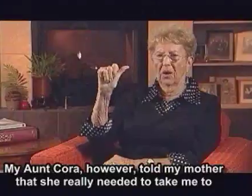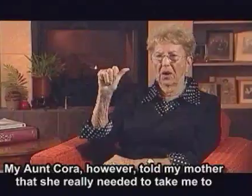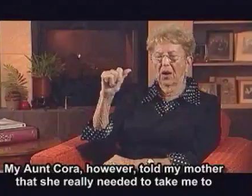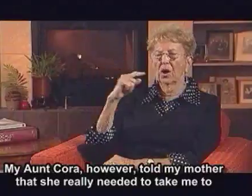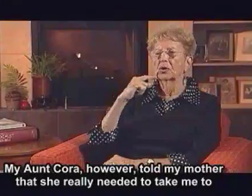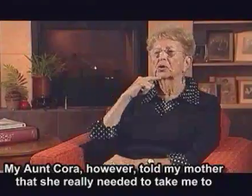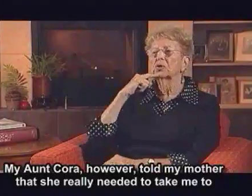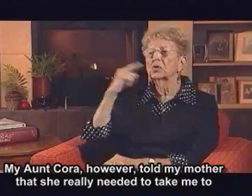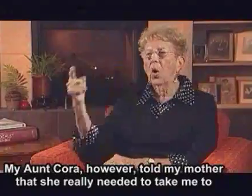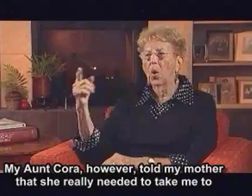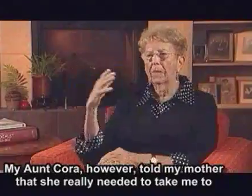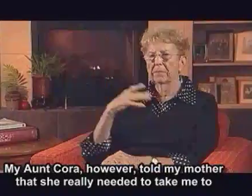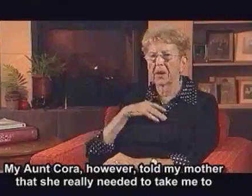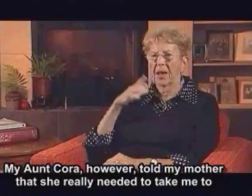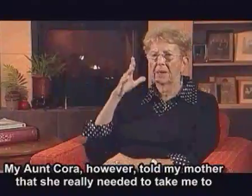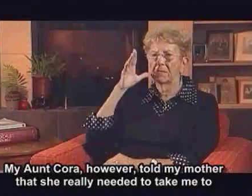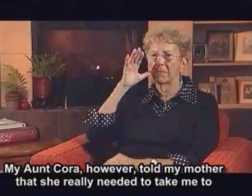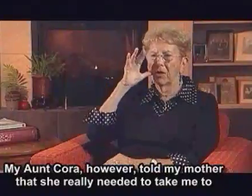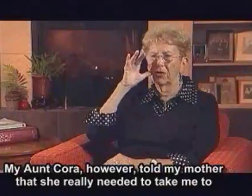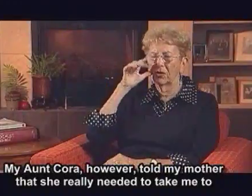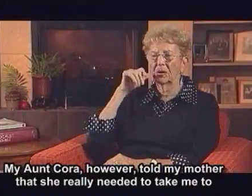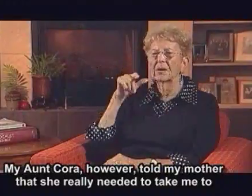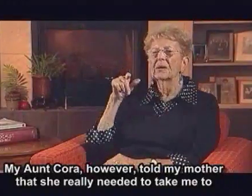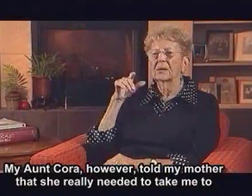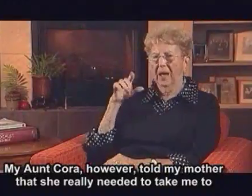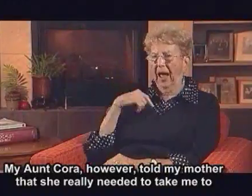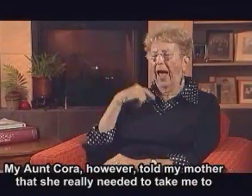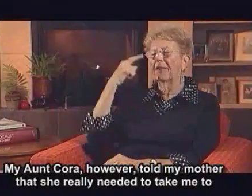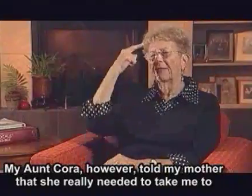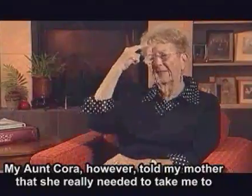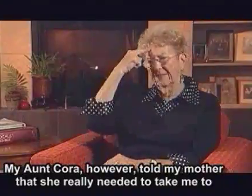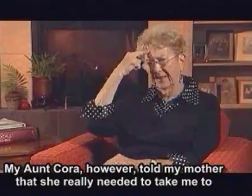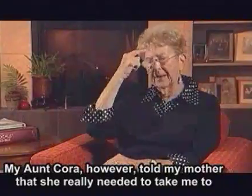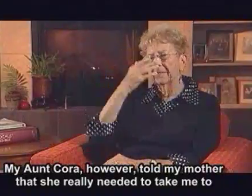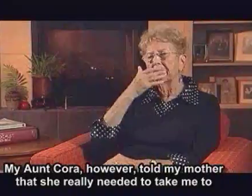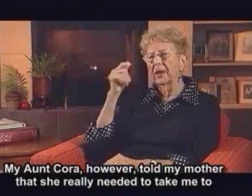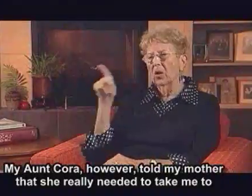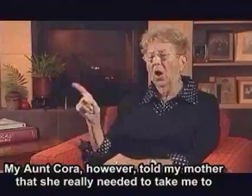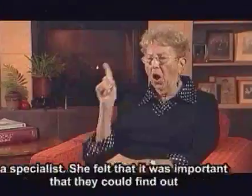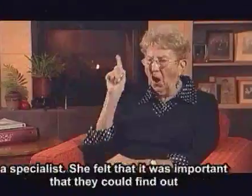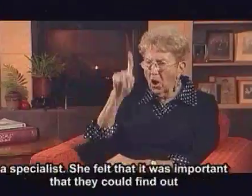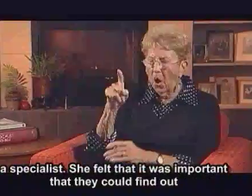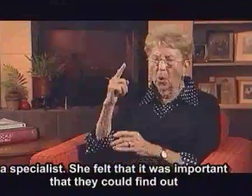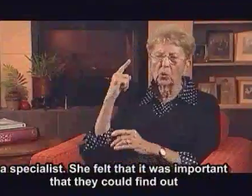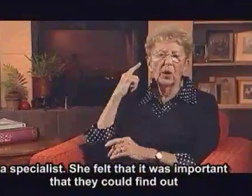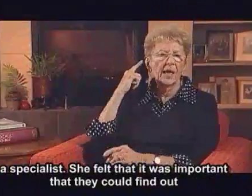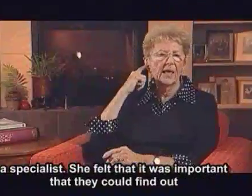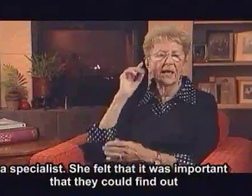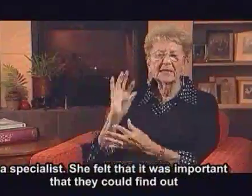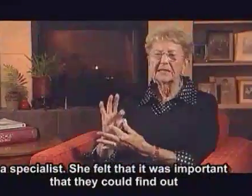My Aunt Cora, however, told my mother that she really needed to take me to a